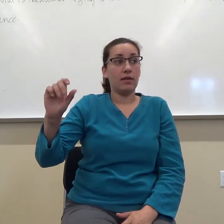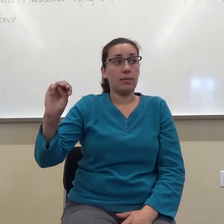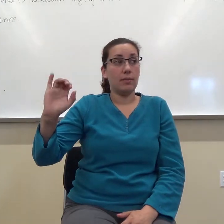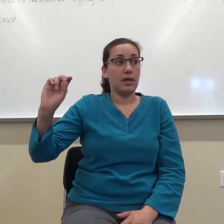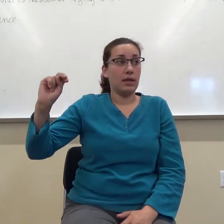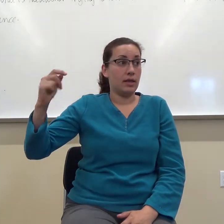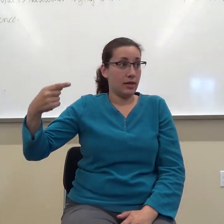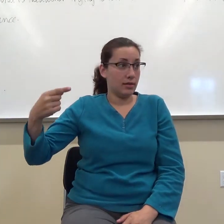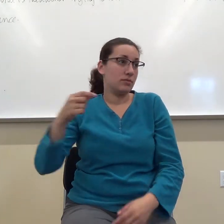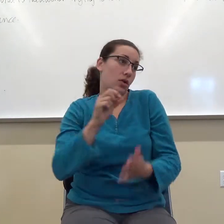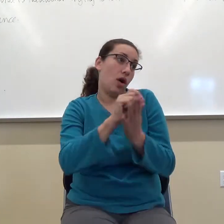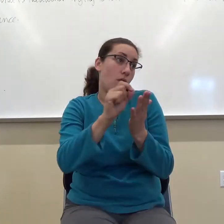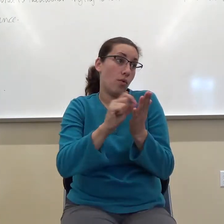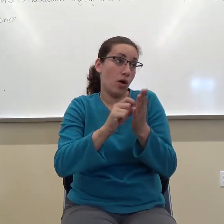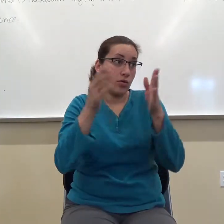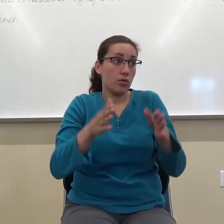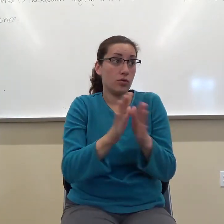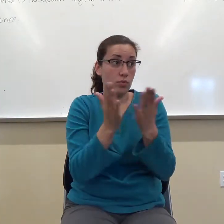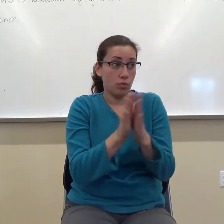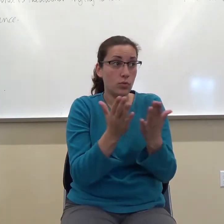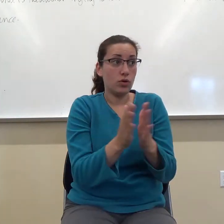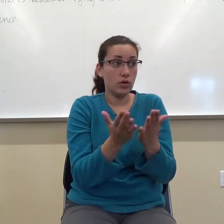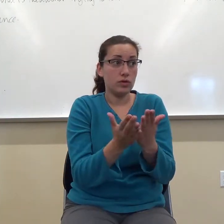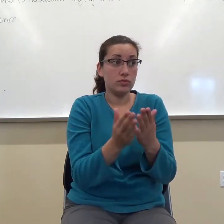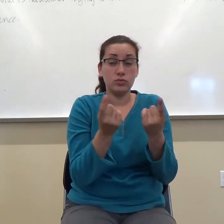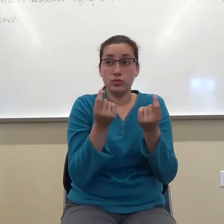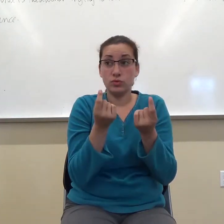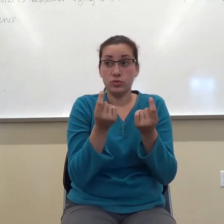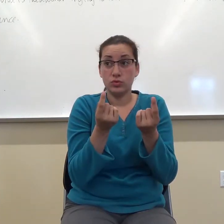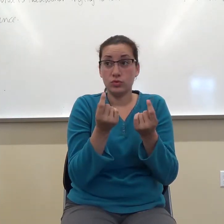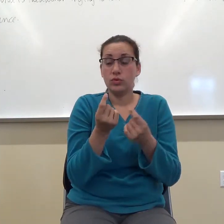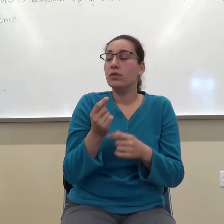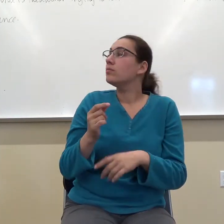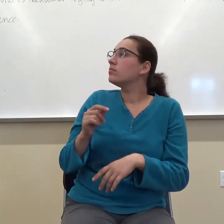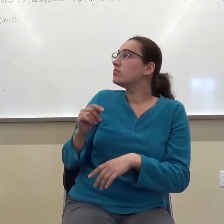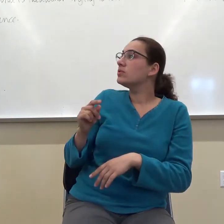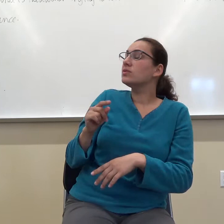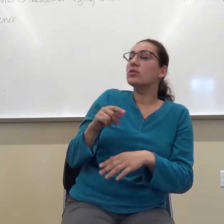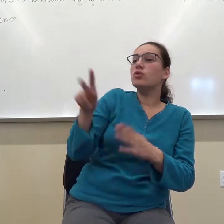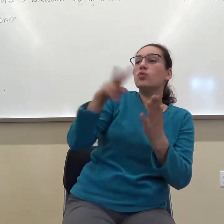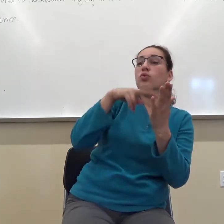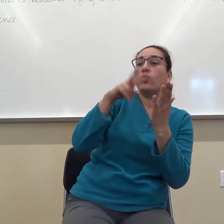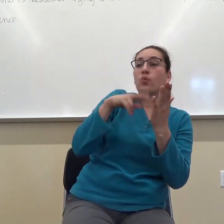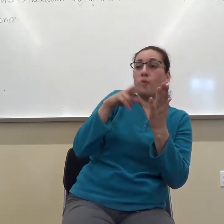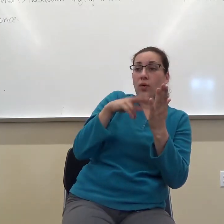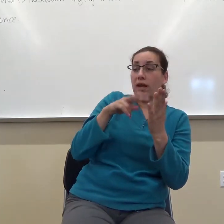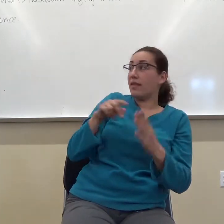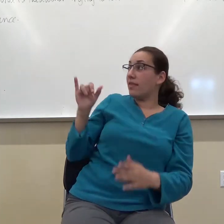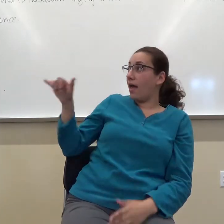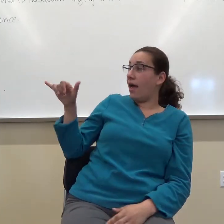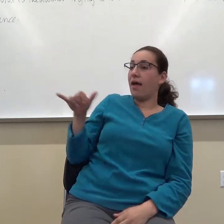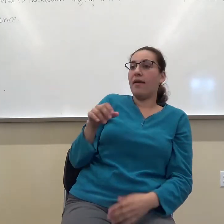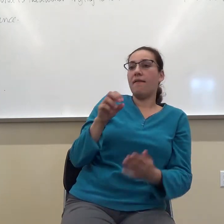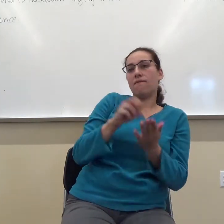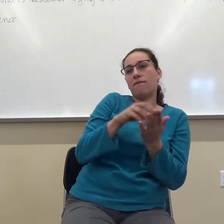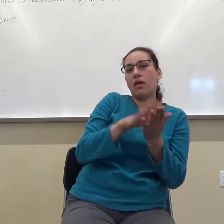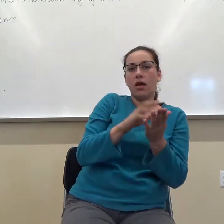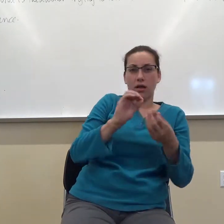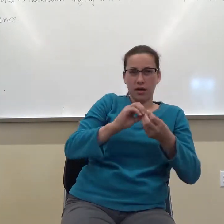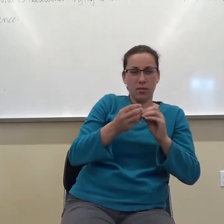in the book, all she's having you do is read this and fill out a number here. And I say, no, that's not enough work for them. I want them to